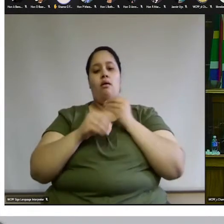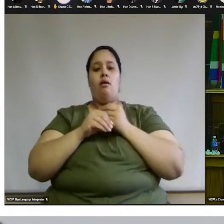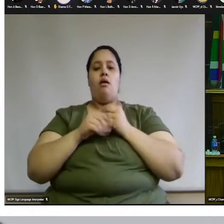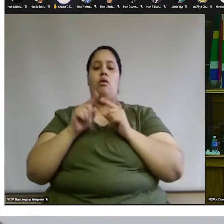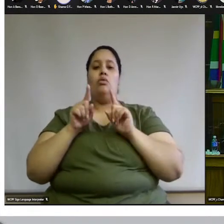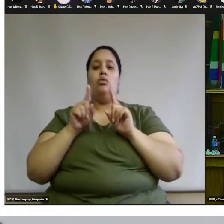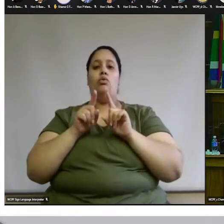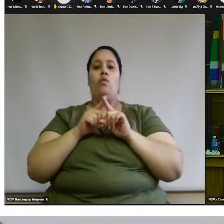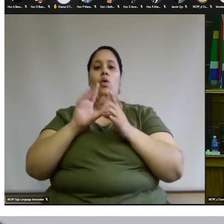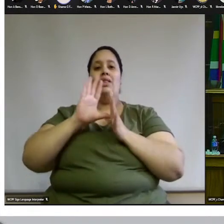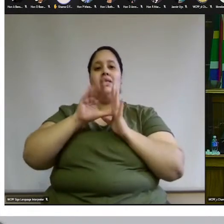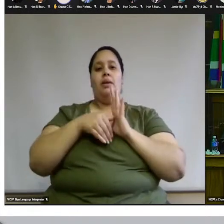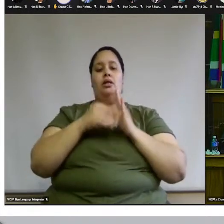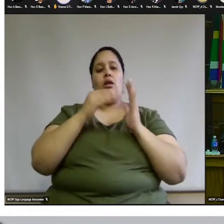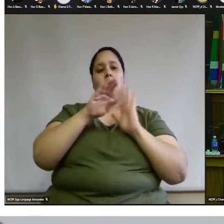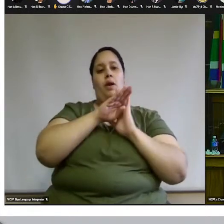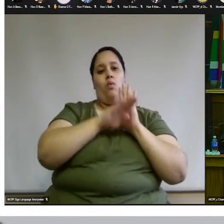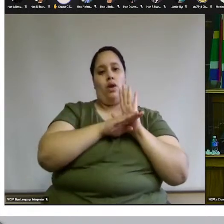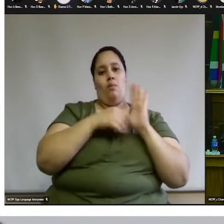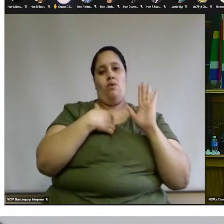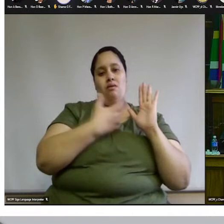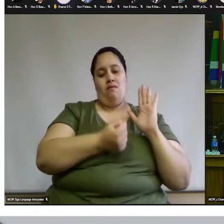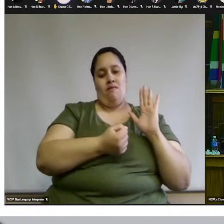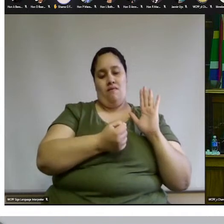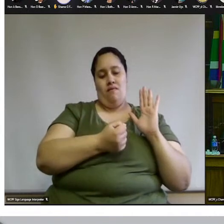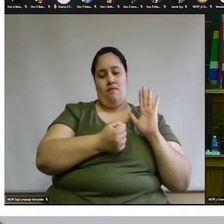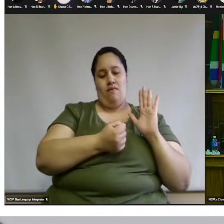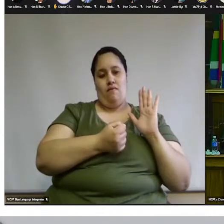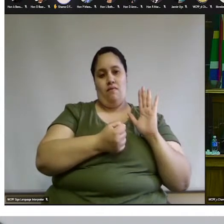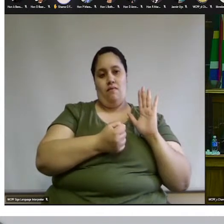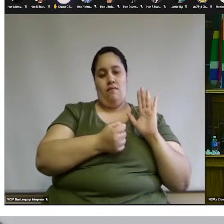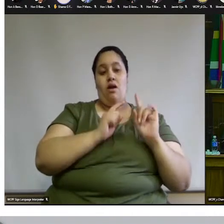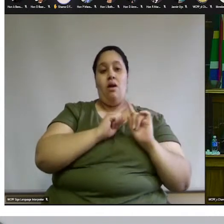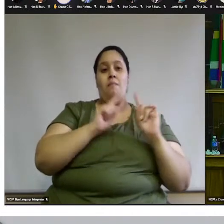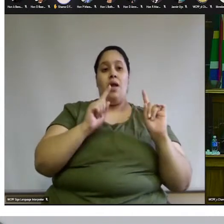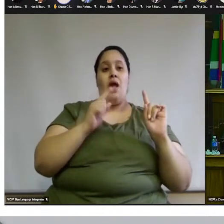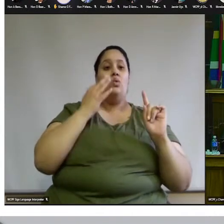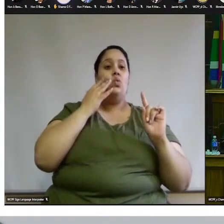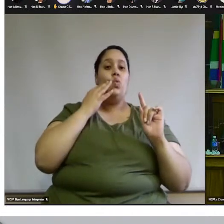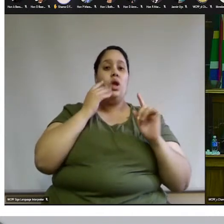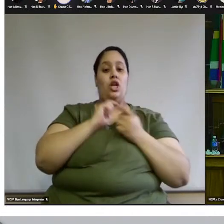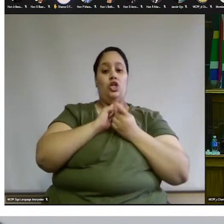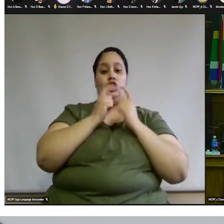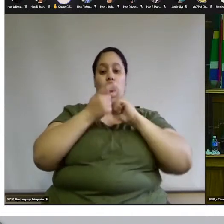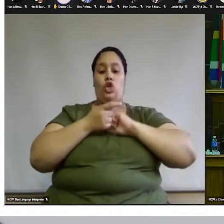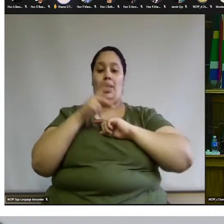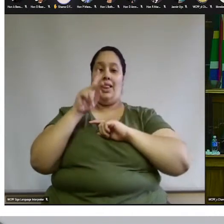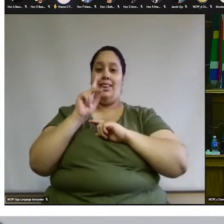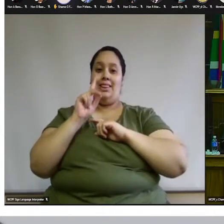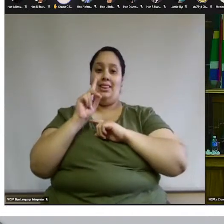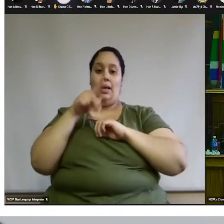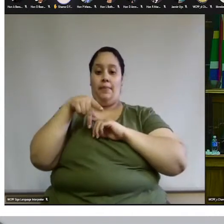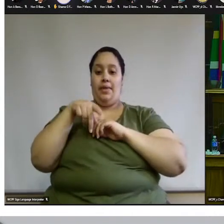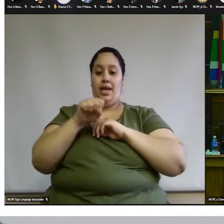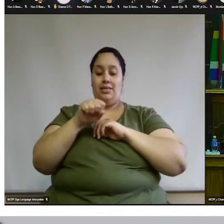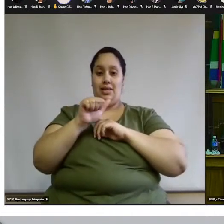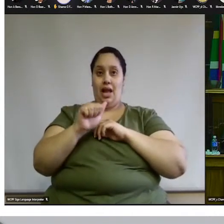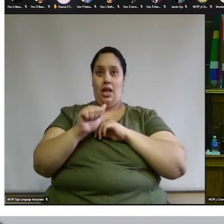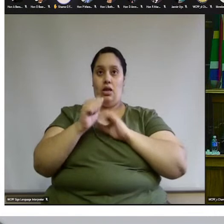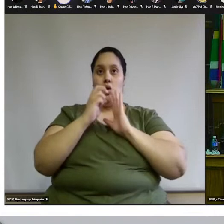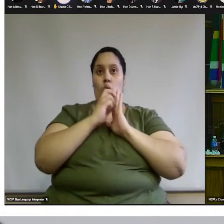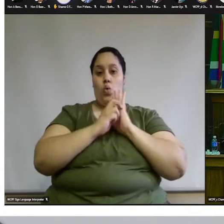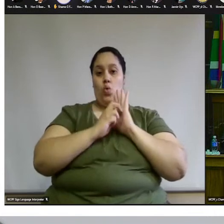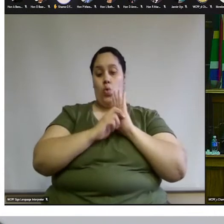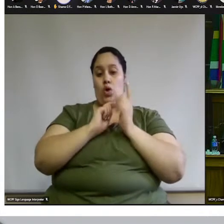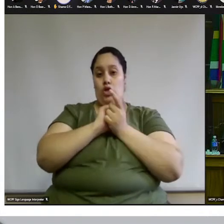additional disability program that we have. However, with the changing of the DPSA, when the regulations